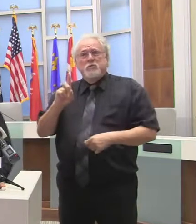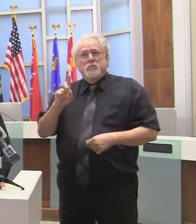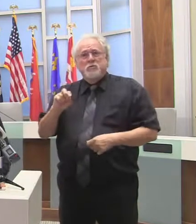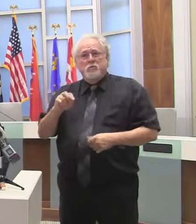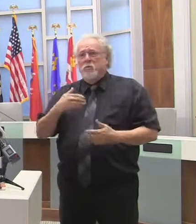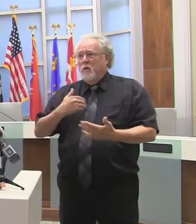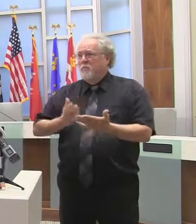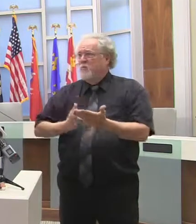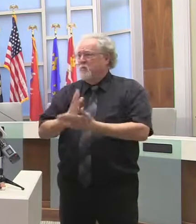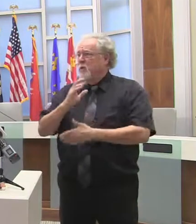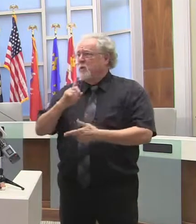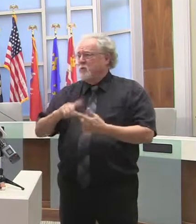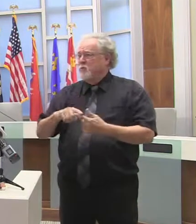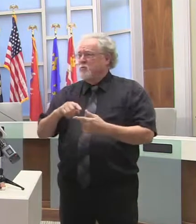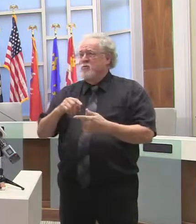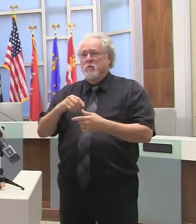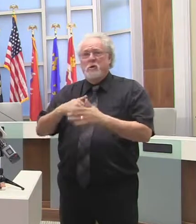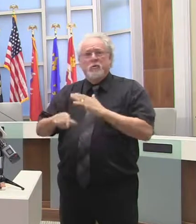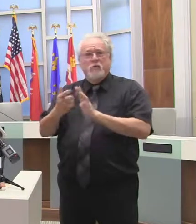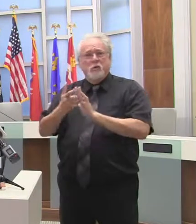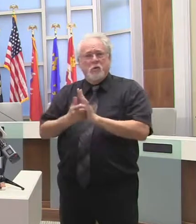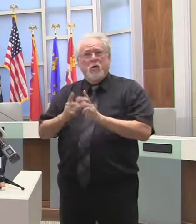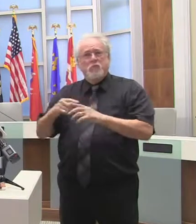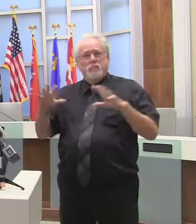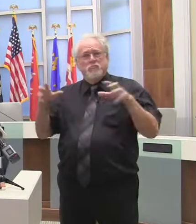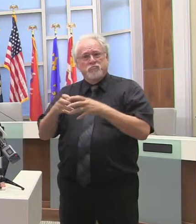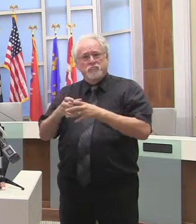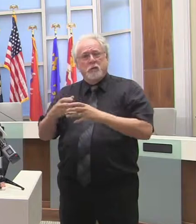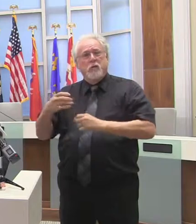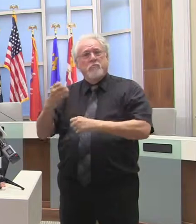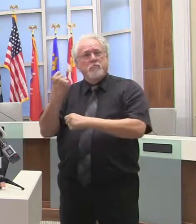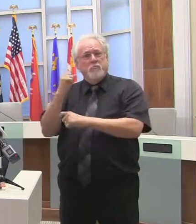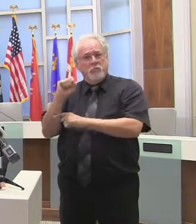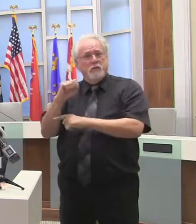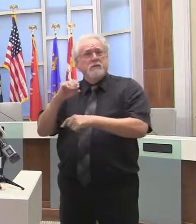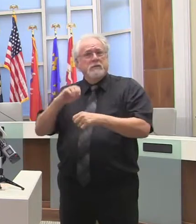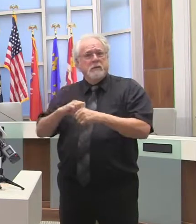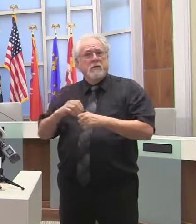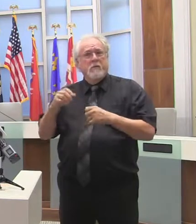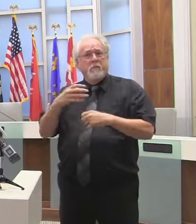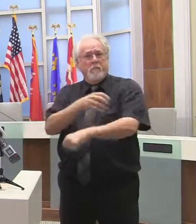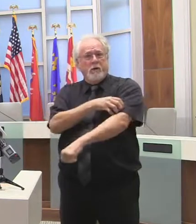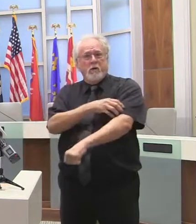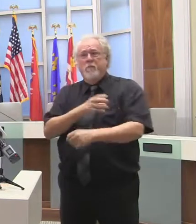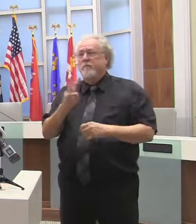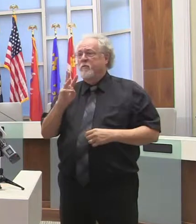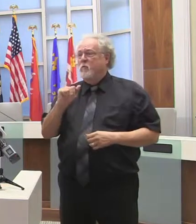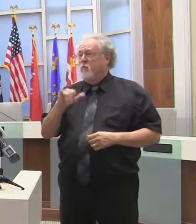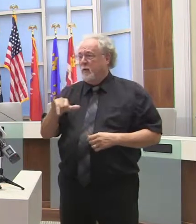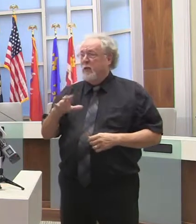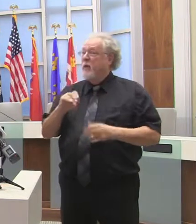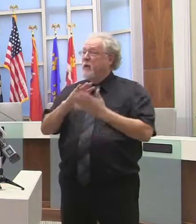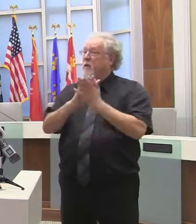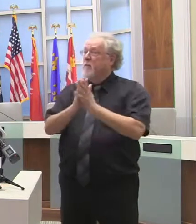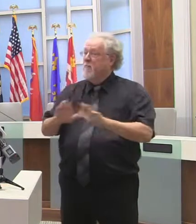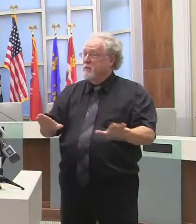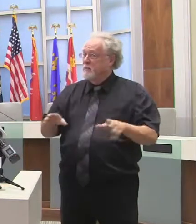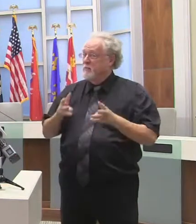means, you have the right to lawfully assemble and protest in a powerful way and in a peaceful